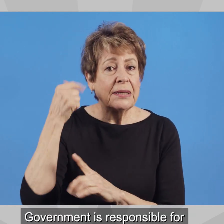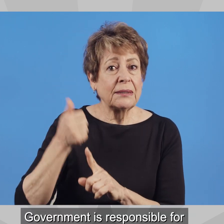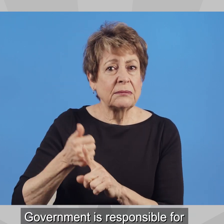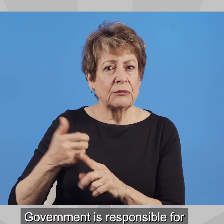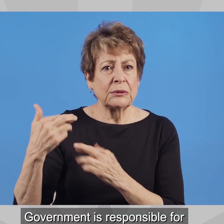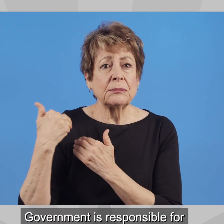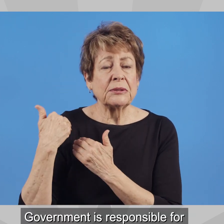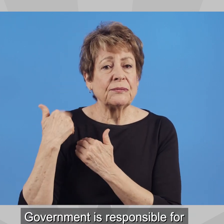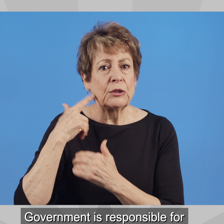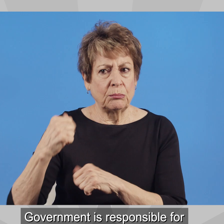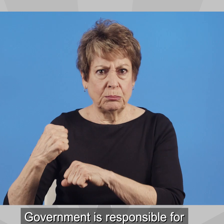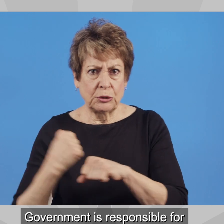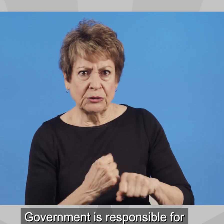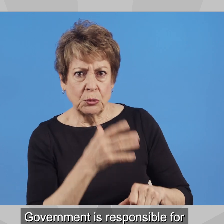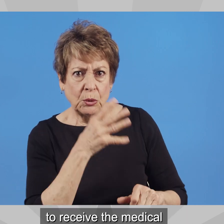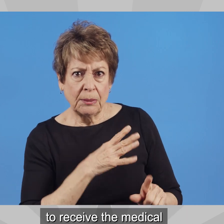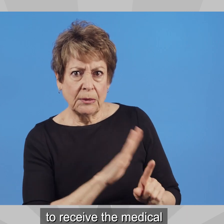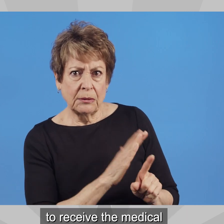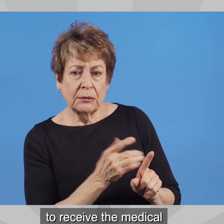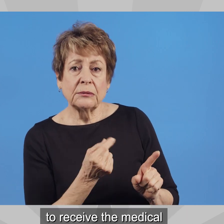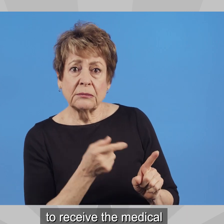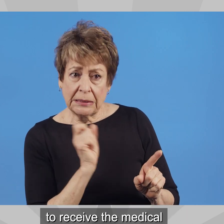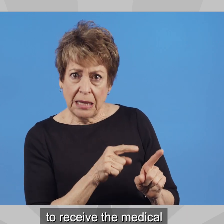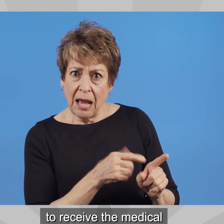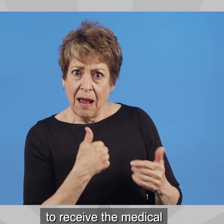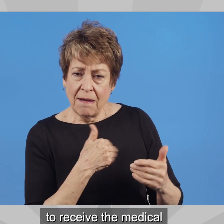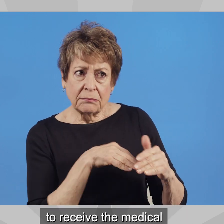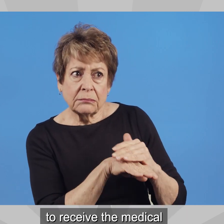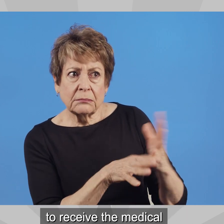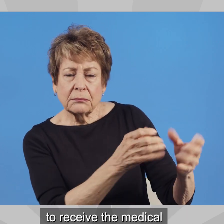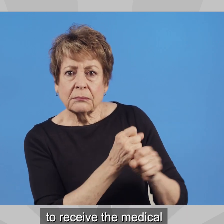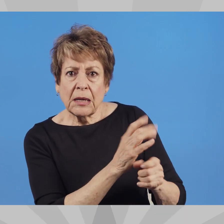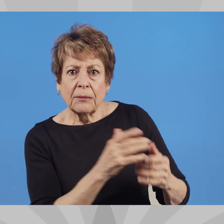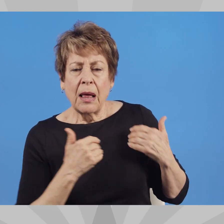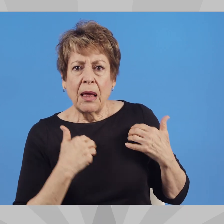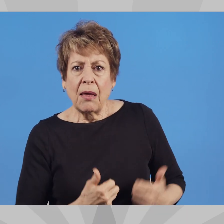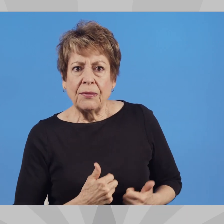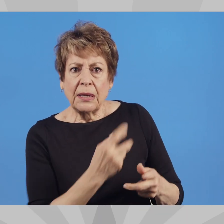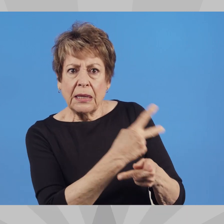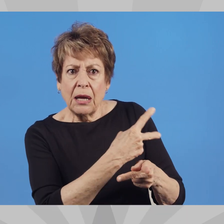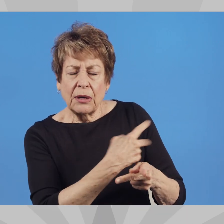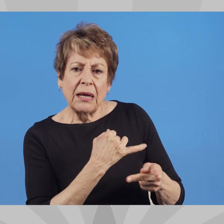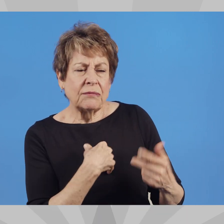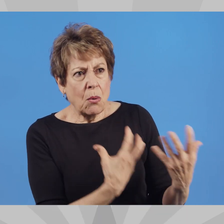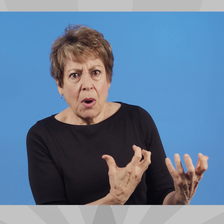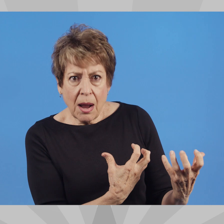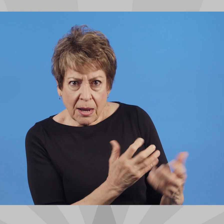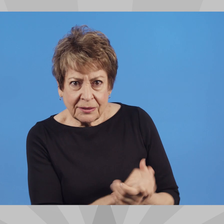Government is responsible for protecting a woman's right to receive the medical care that she chooses.